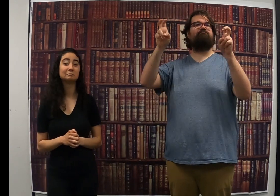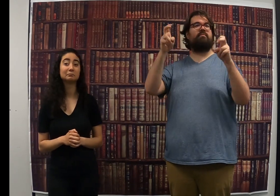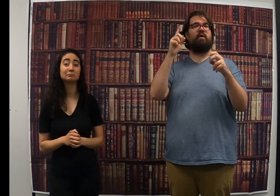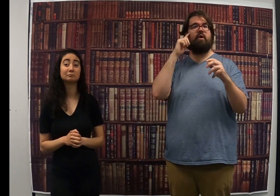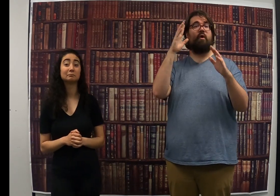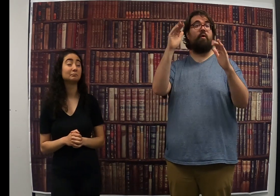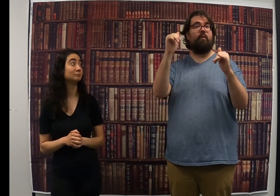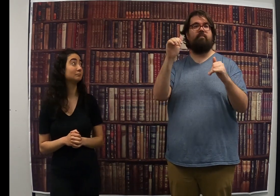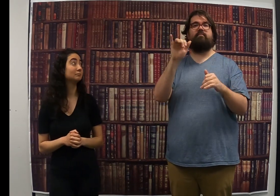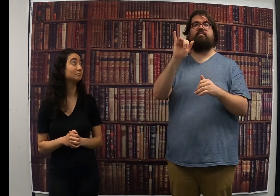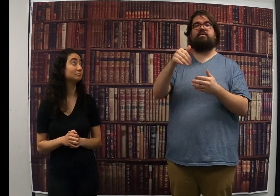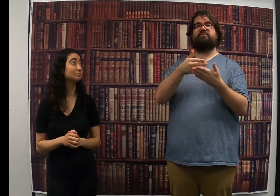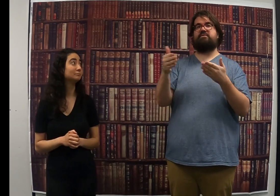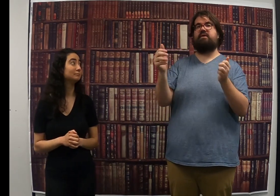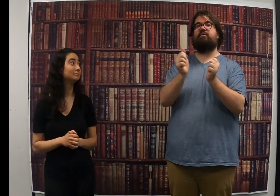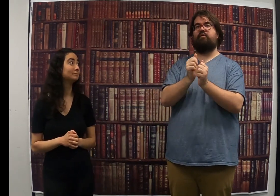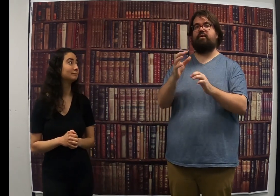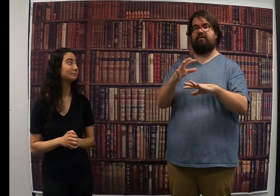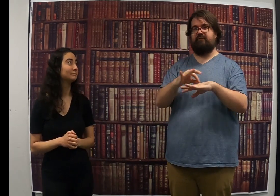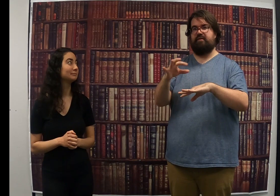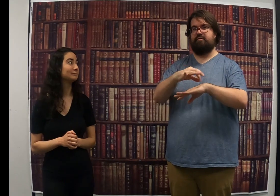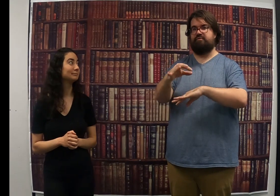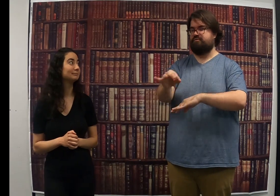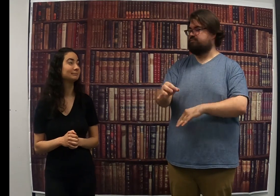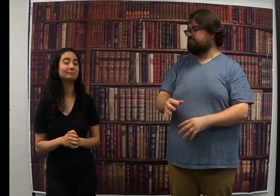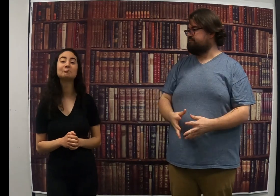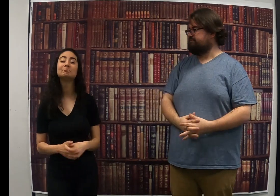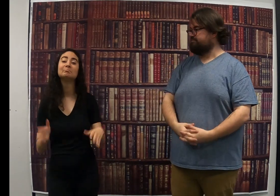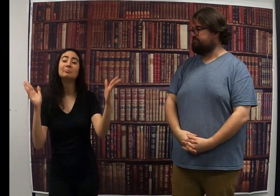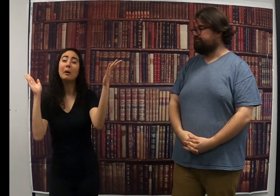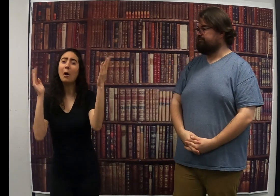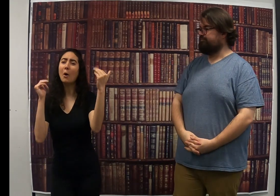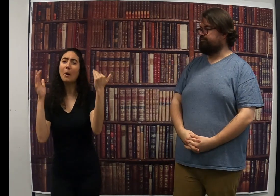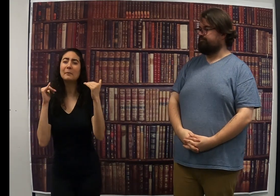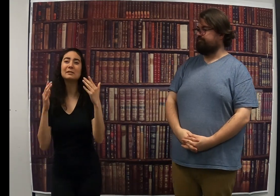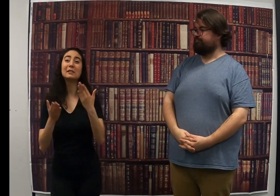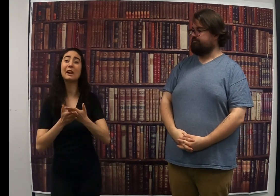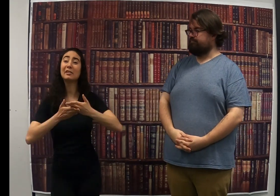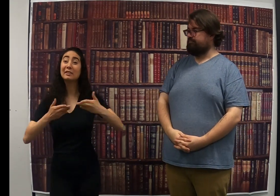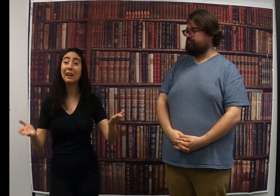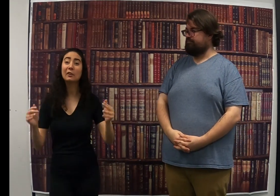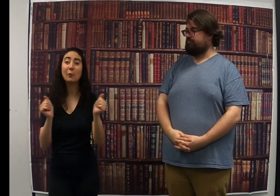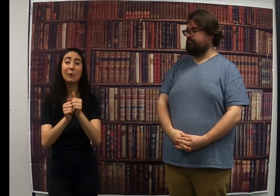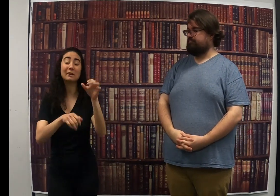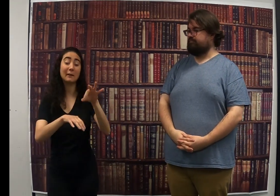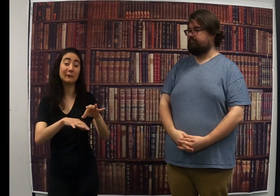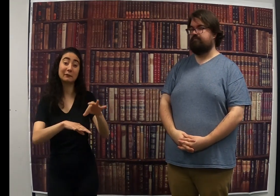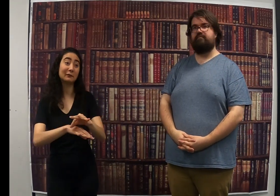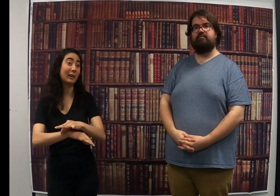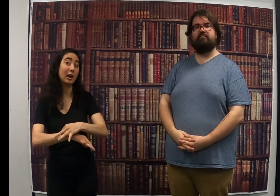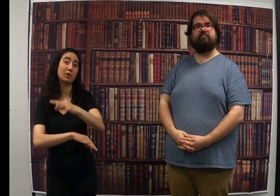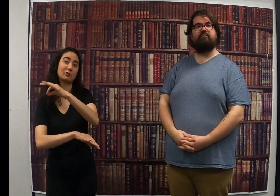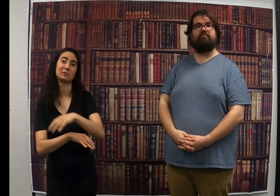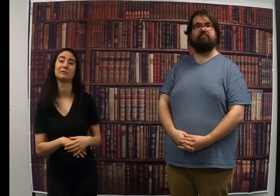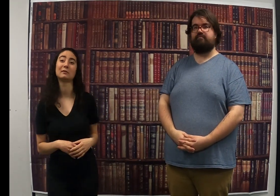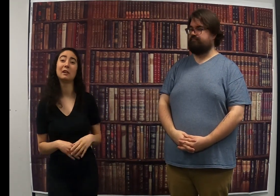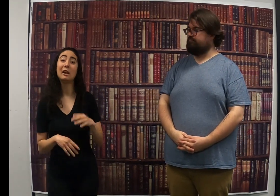Hope is a thing with feathers. Hope is the thing with feathers that perches in the